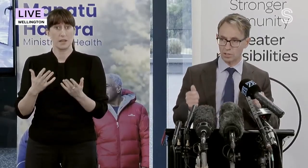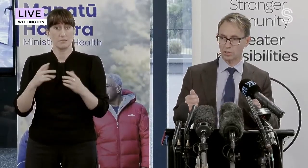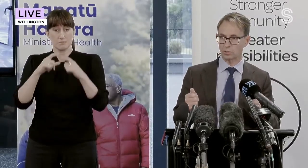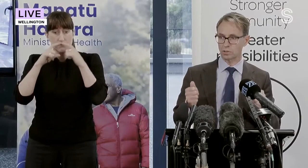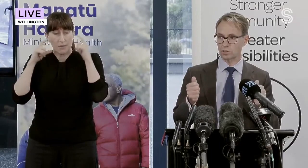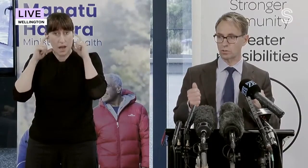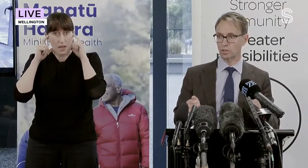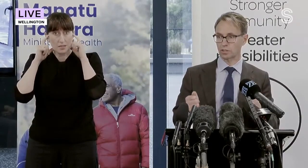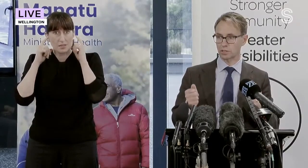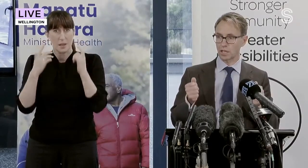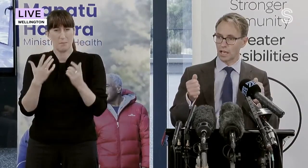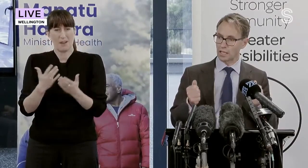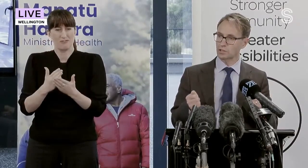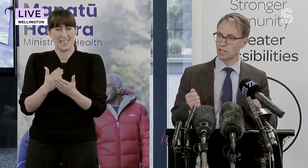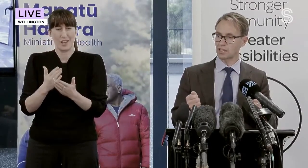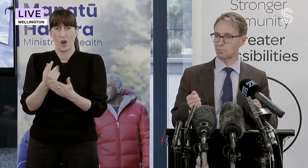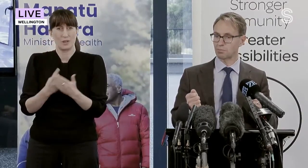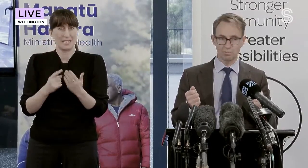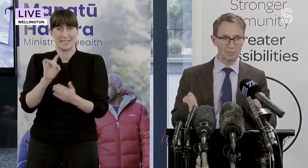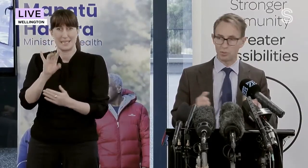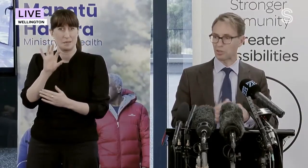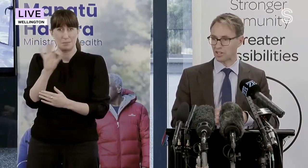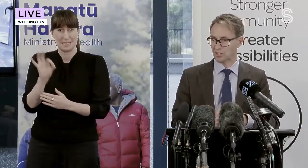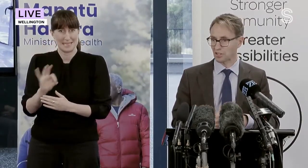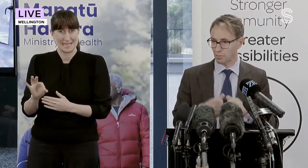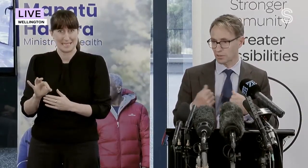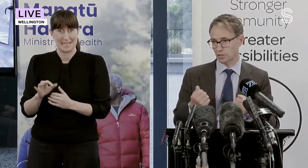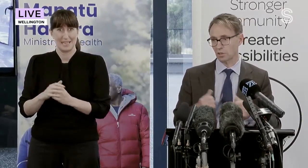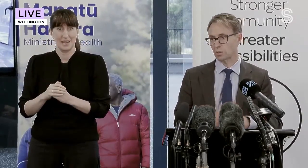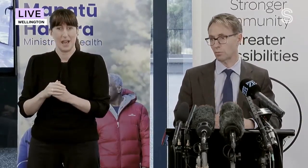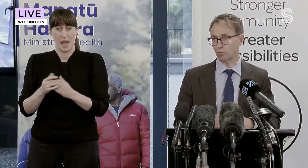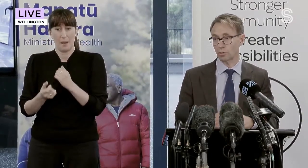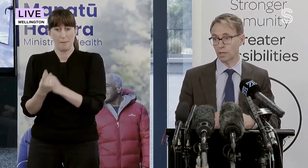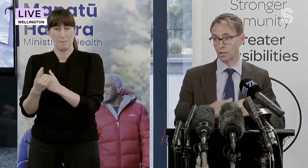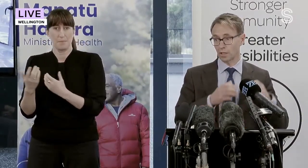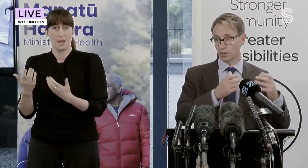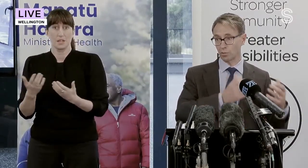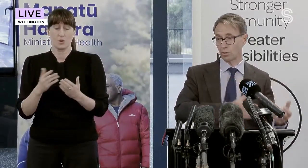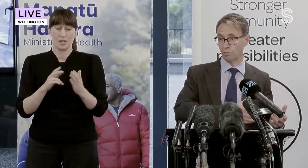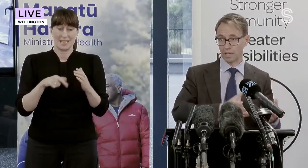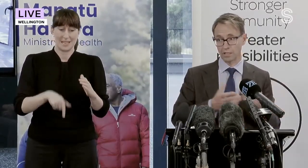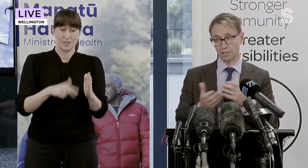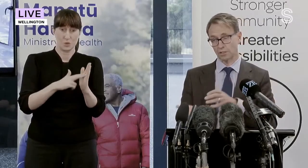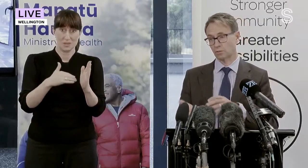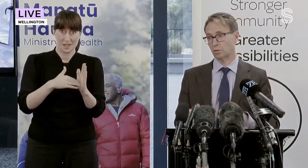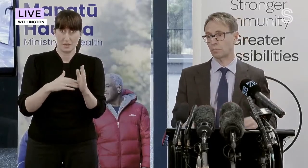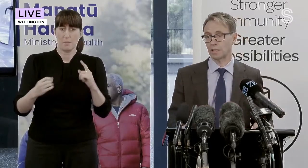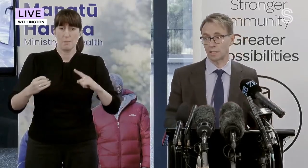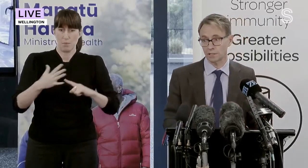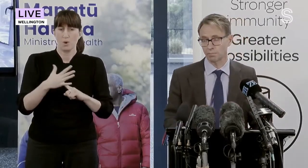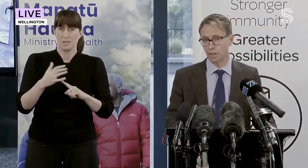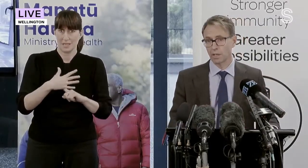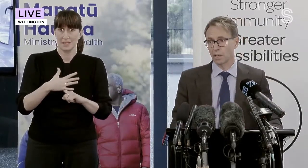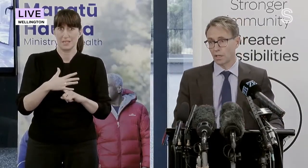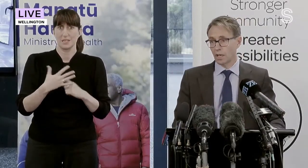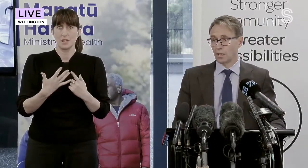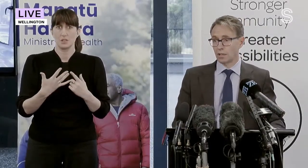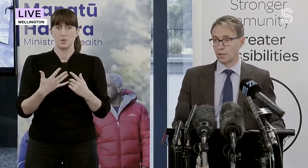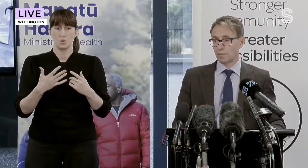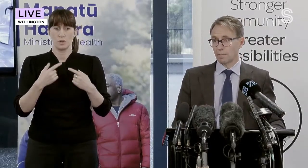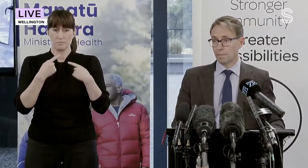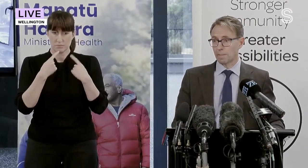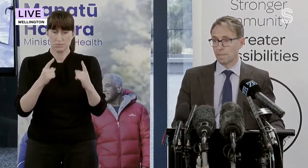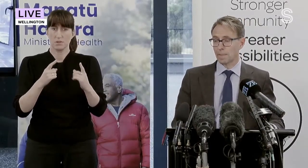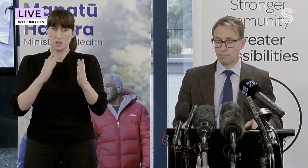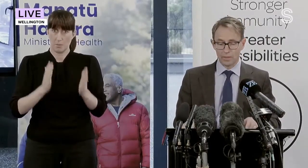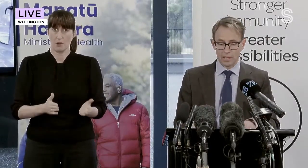we continue to do things and take people with us. And I've made this comment before about the role of mandates or not mandates. Biggest